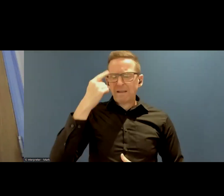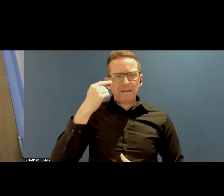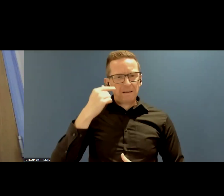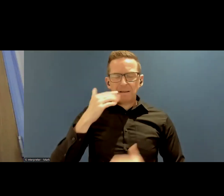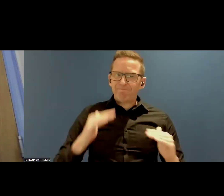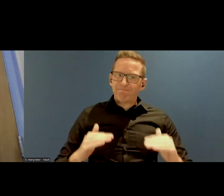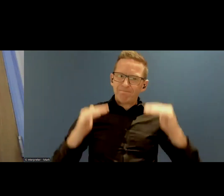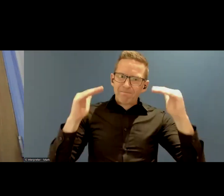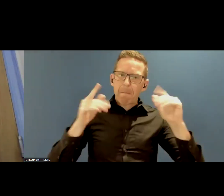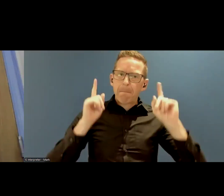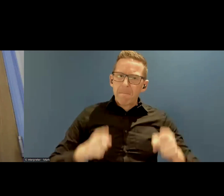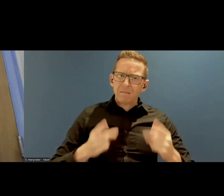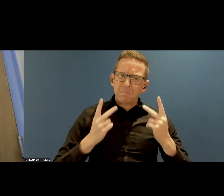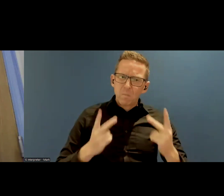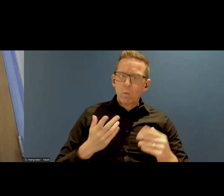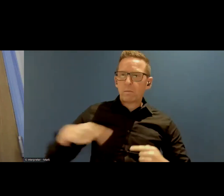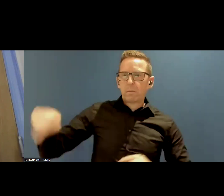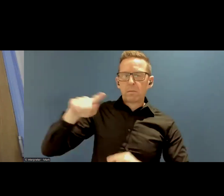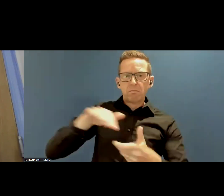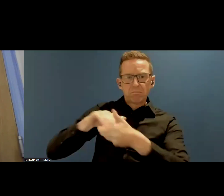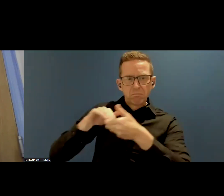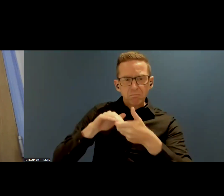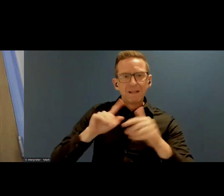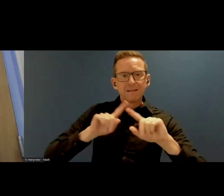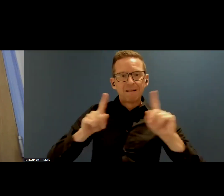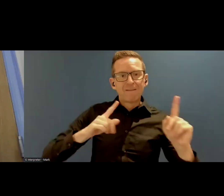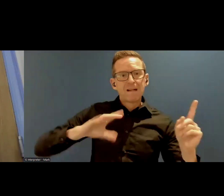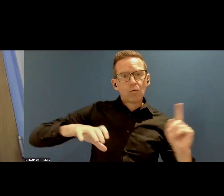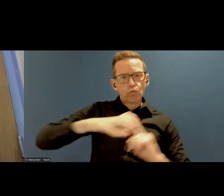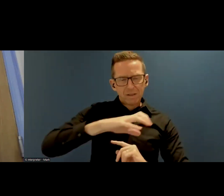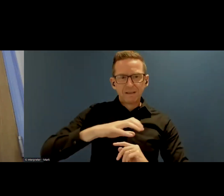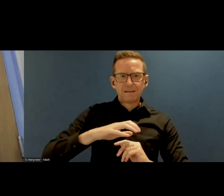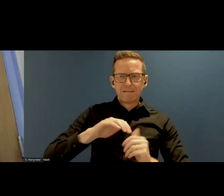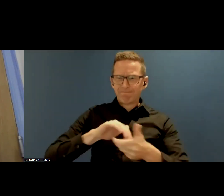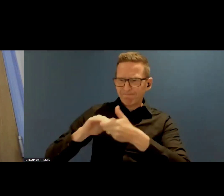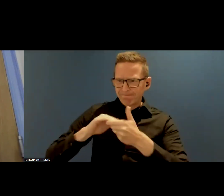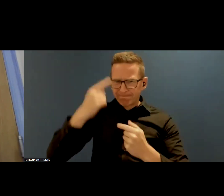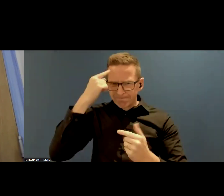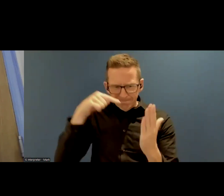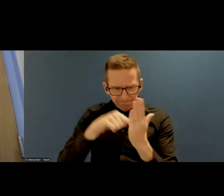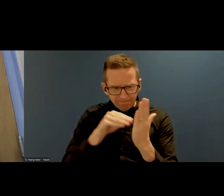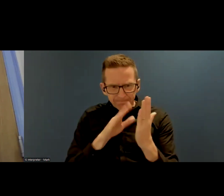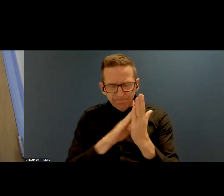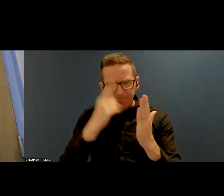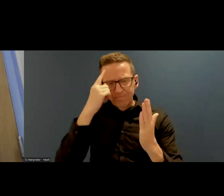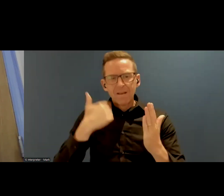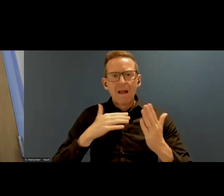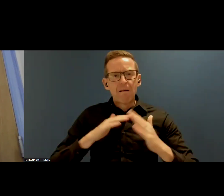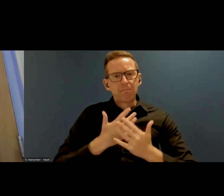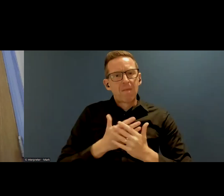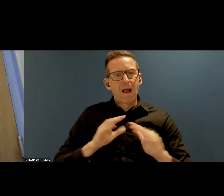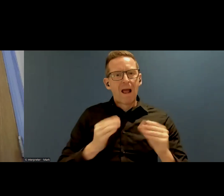countries to campaign both for full deinstitutionalization and the right of people to